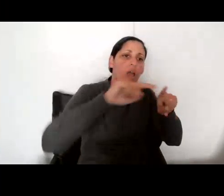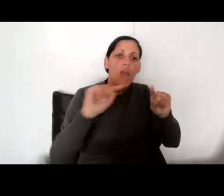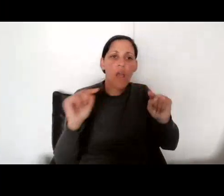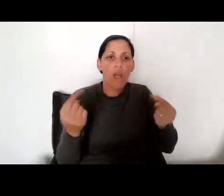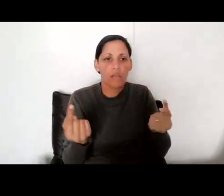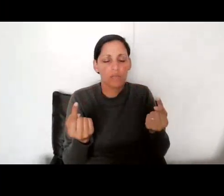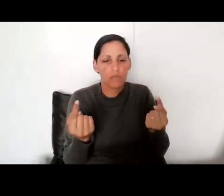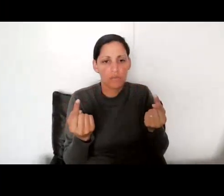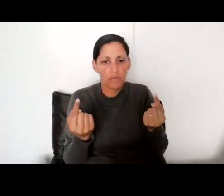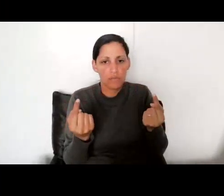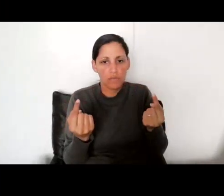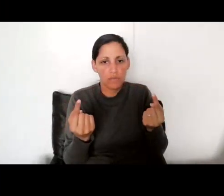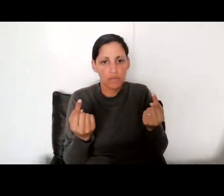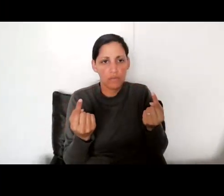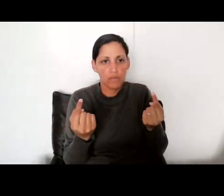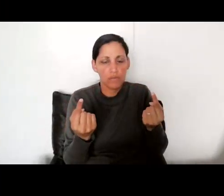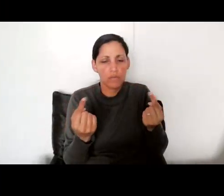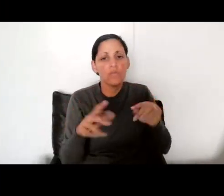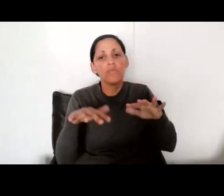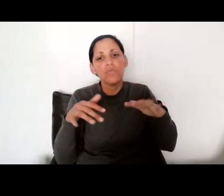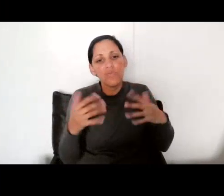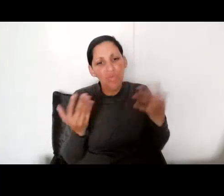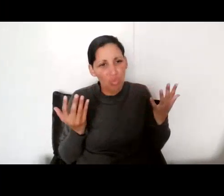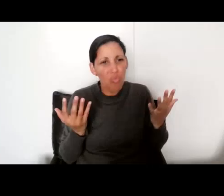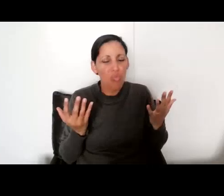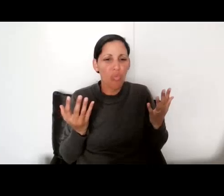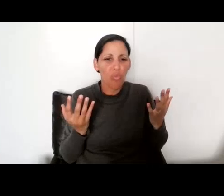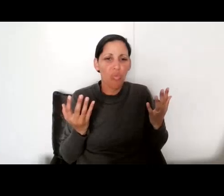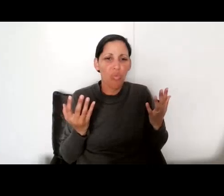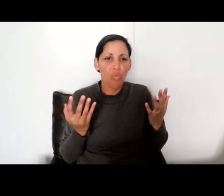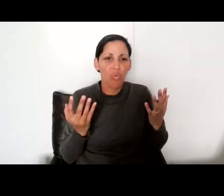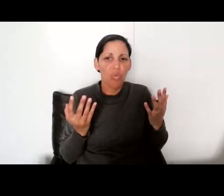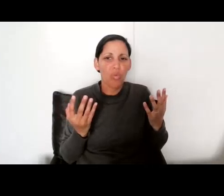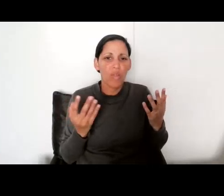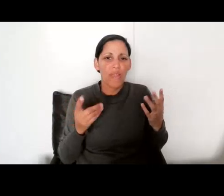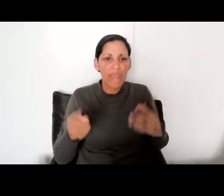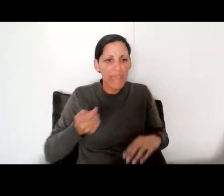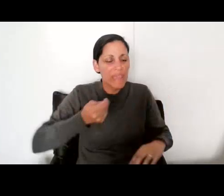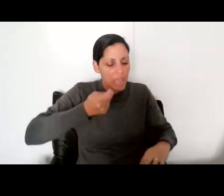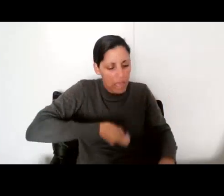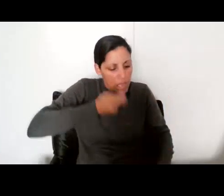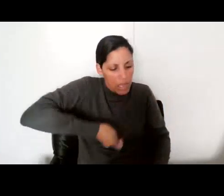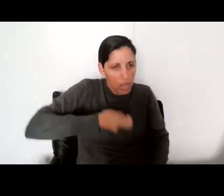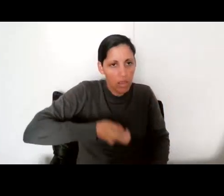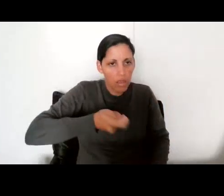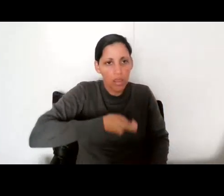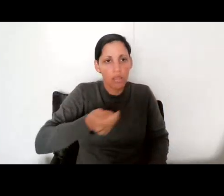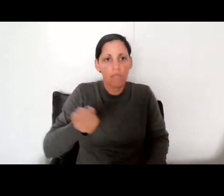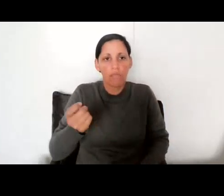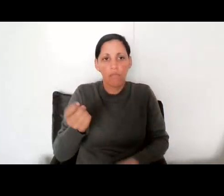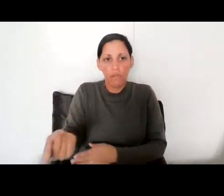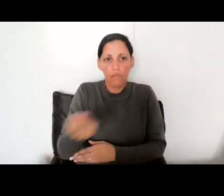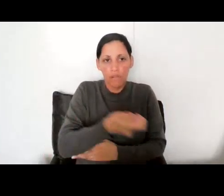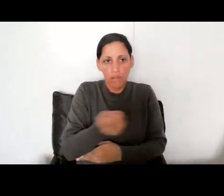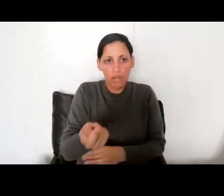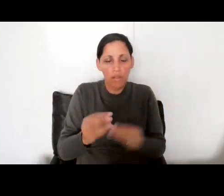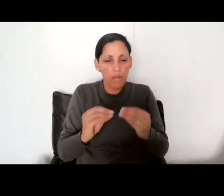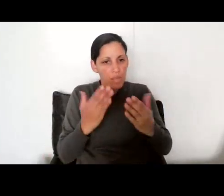to, you know, beat the stick on the ground to show that I want to pass. And